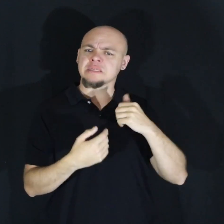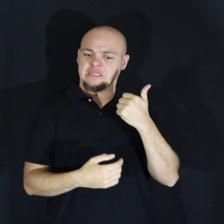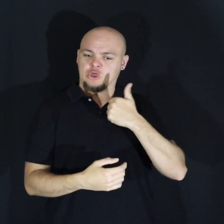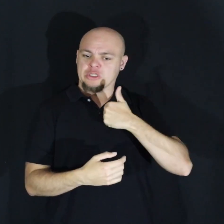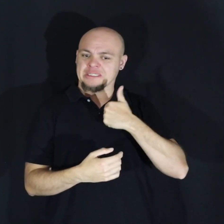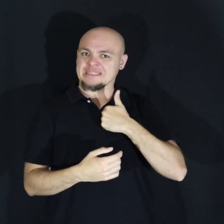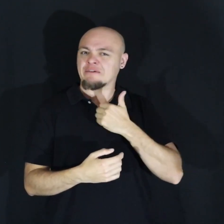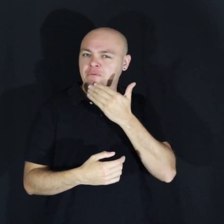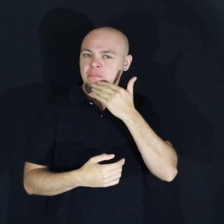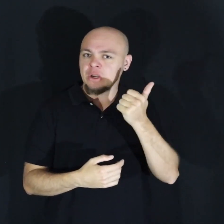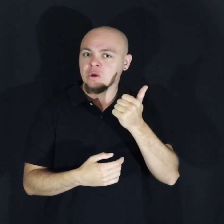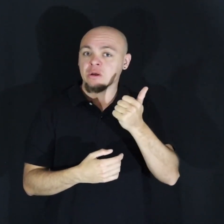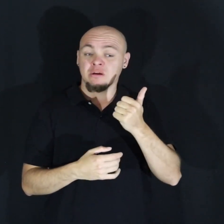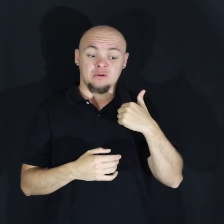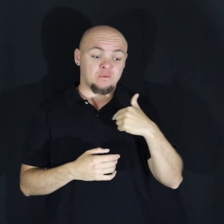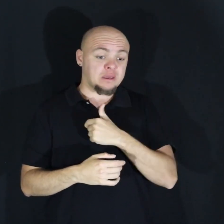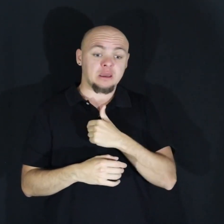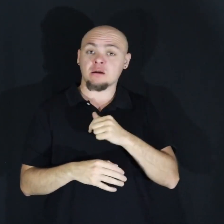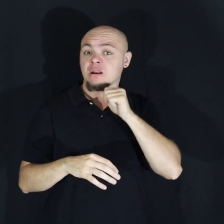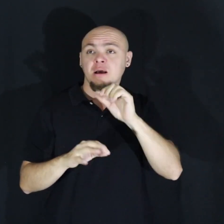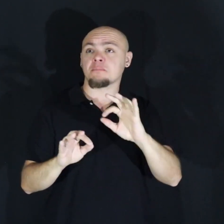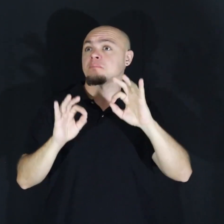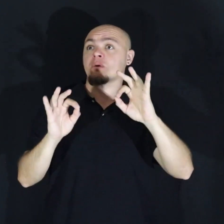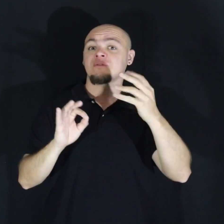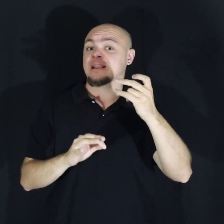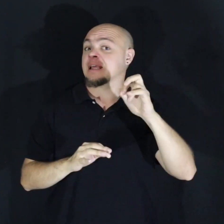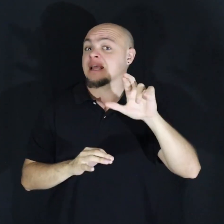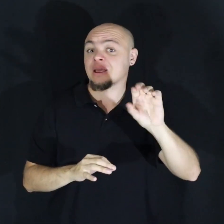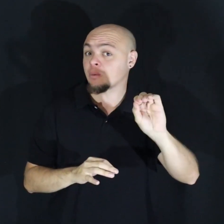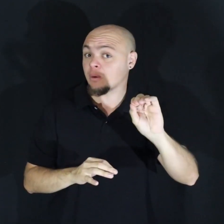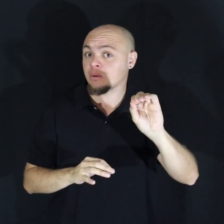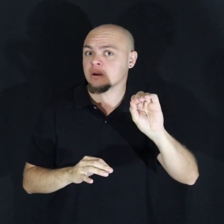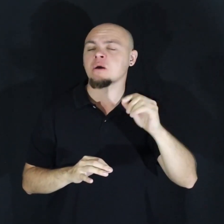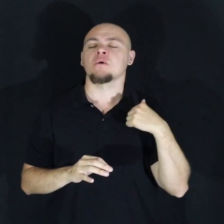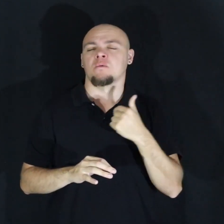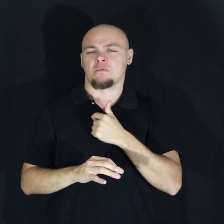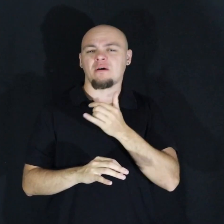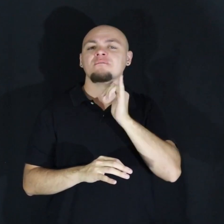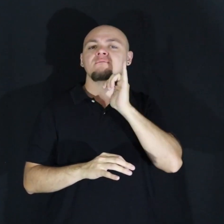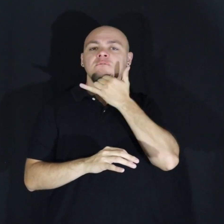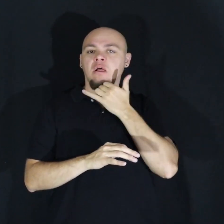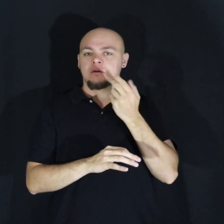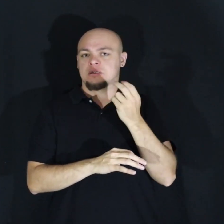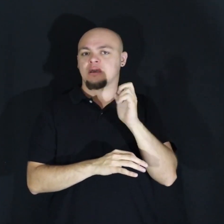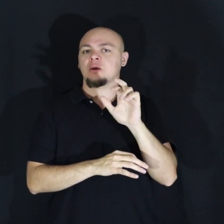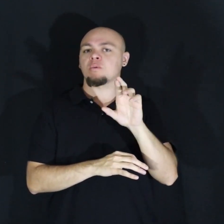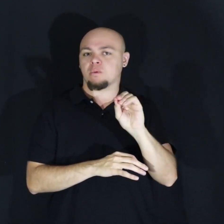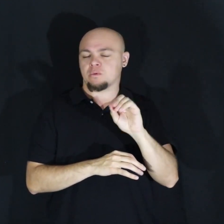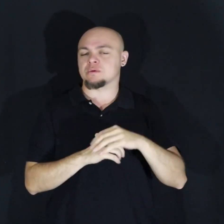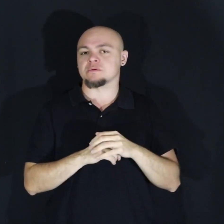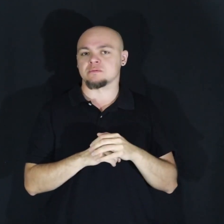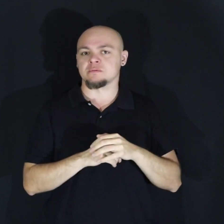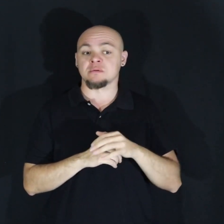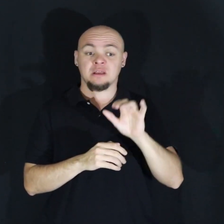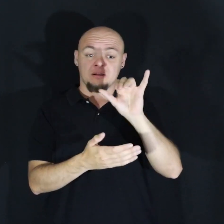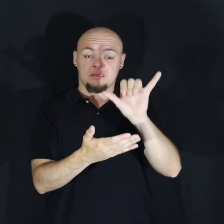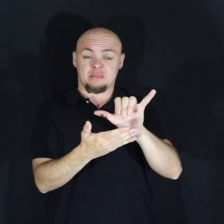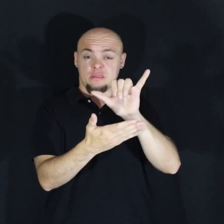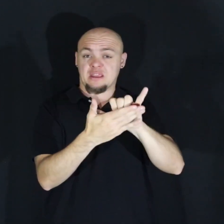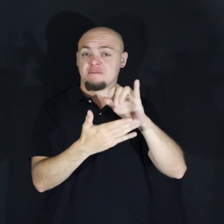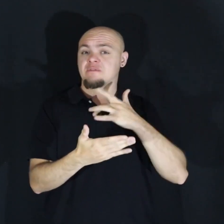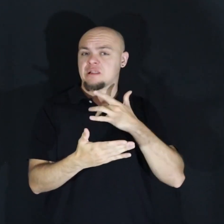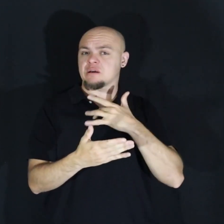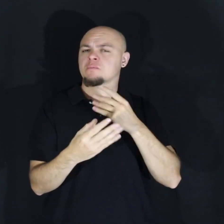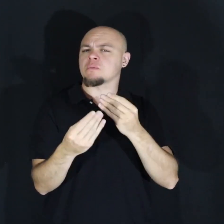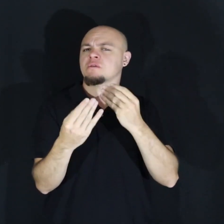healthcare setting as the flawed heroes we are. Not the perfect heroes we aspire to be, but the flawed heroes. Because in that sense, we